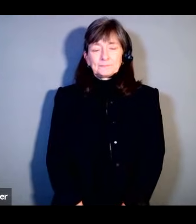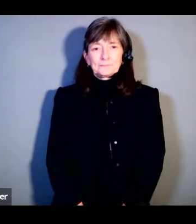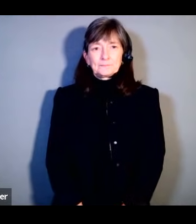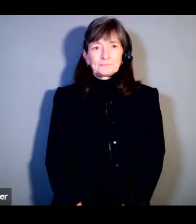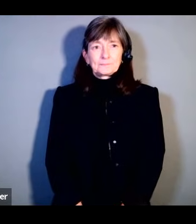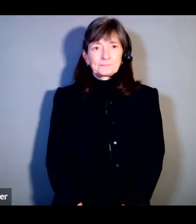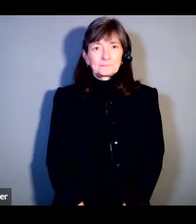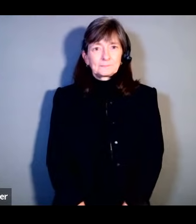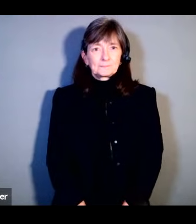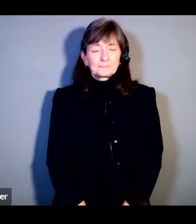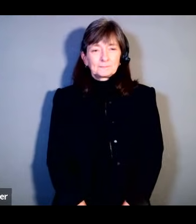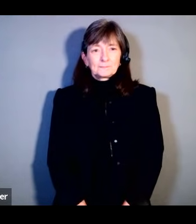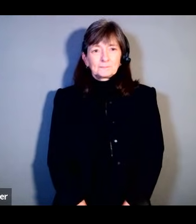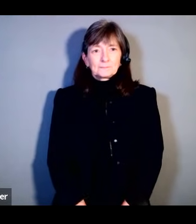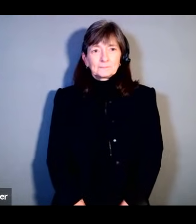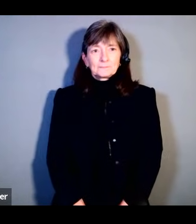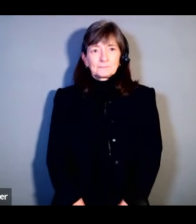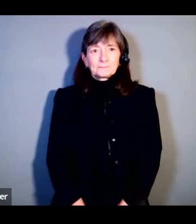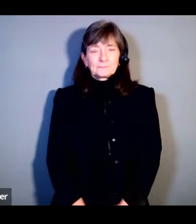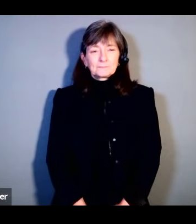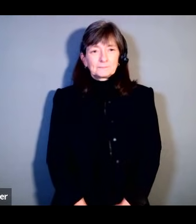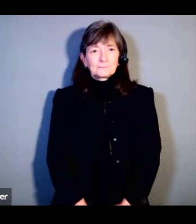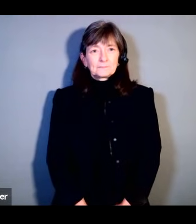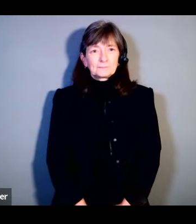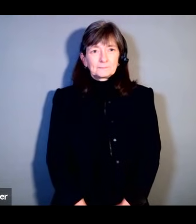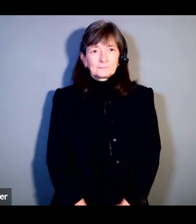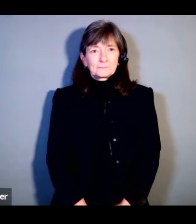Okay, stand by there, guys.